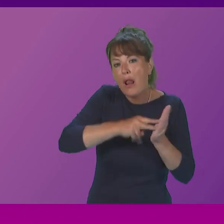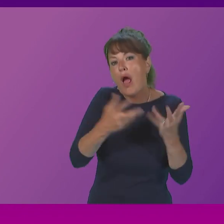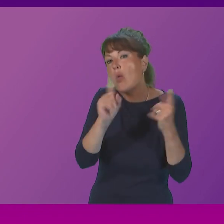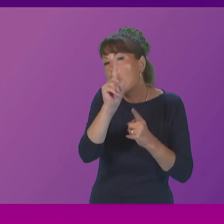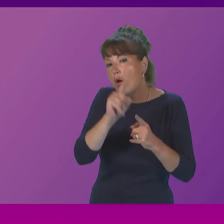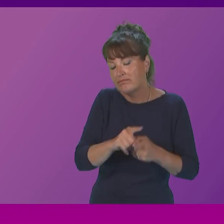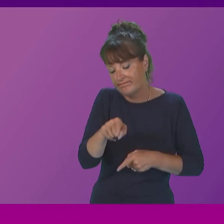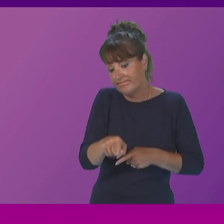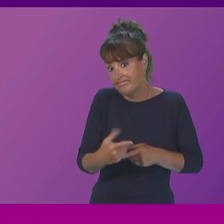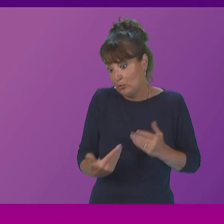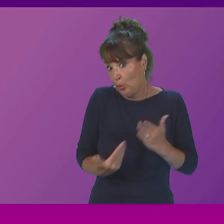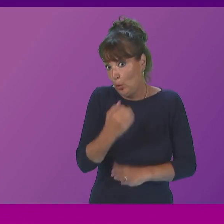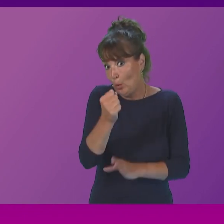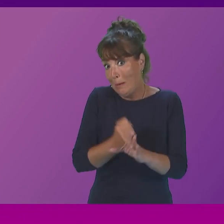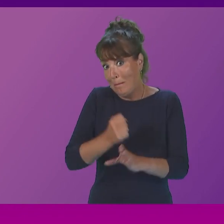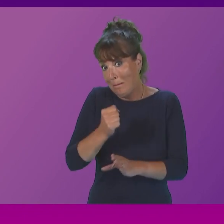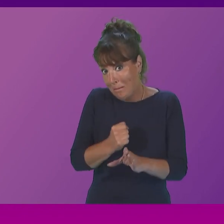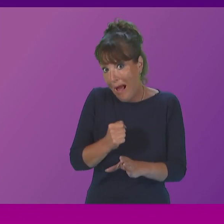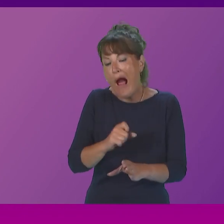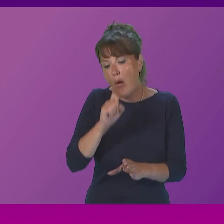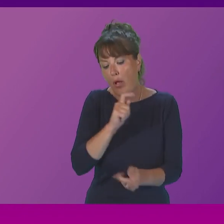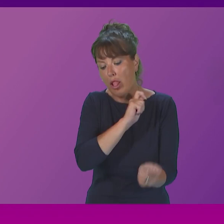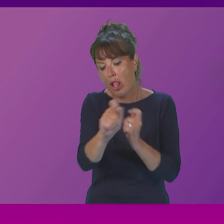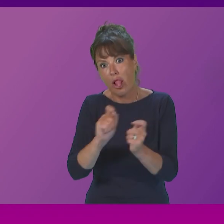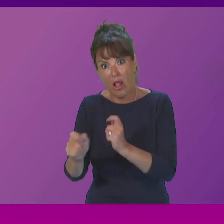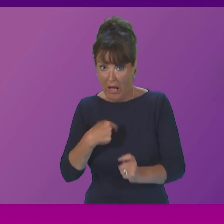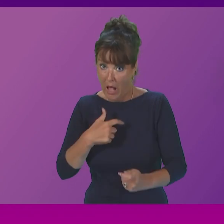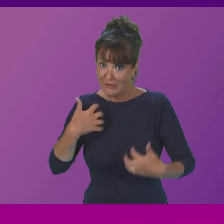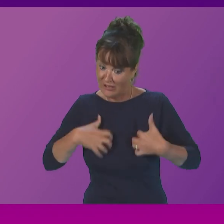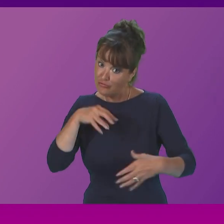of the bar, of which I had a significant interest. And